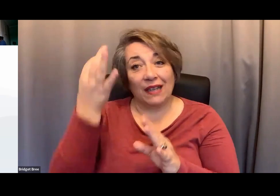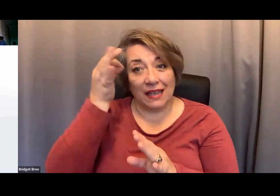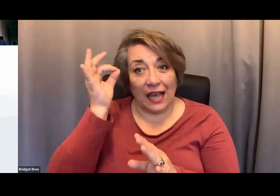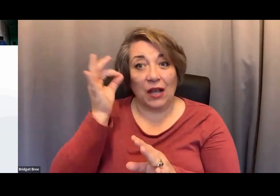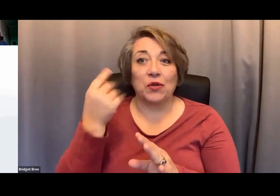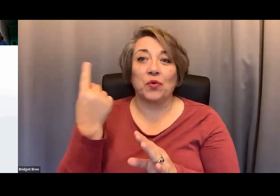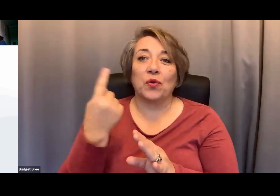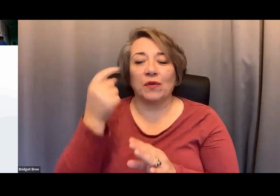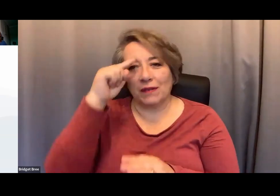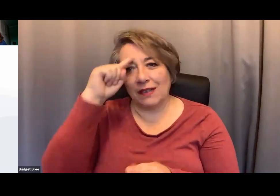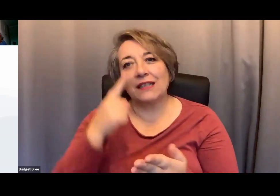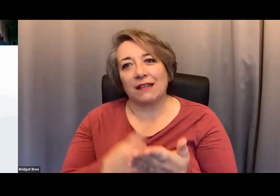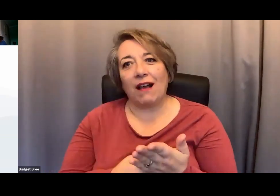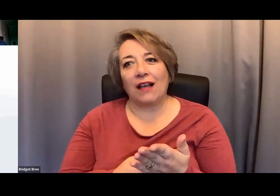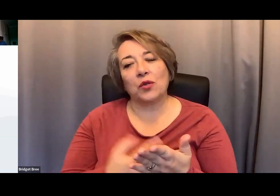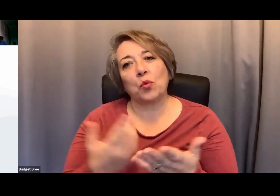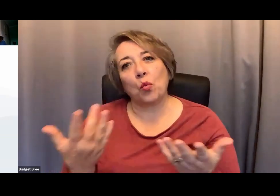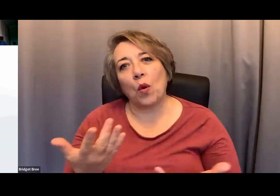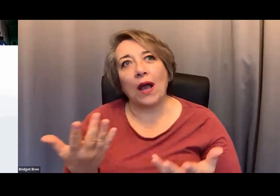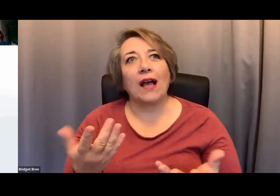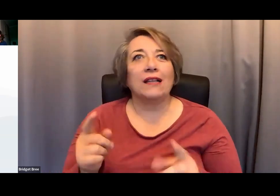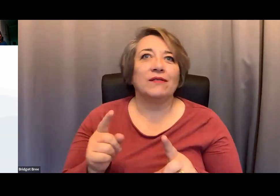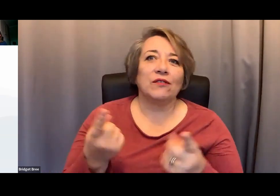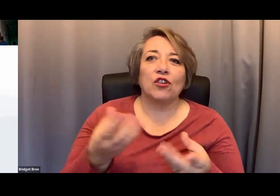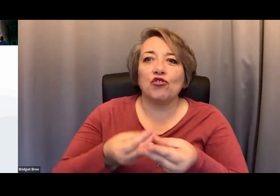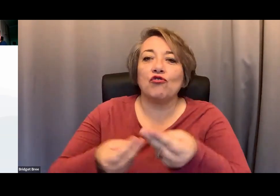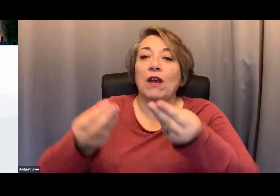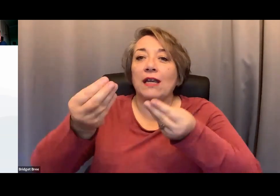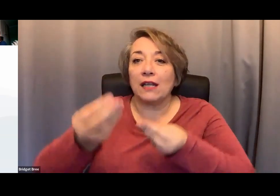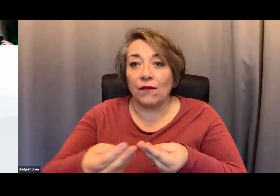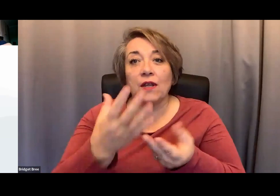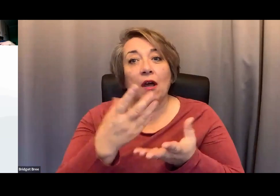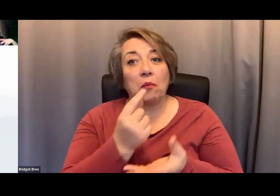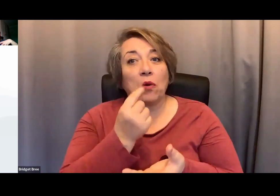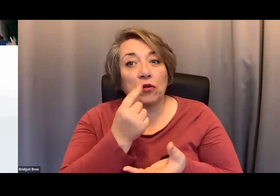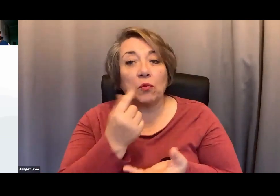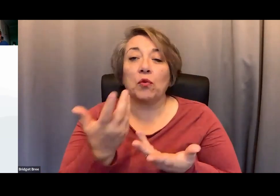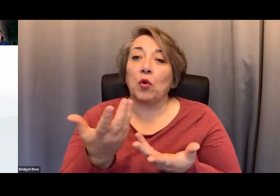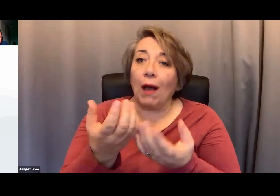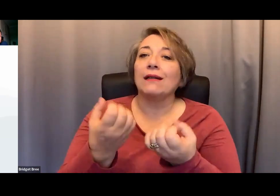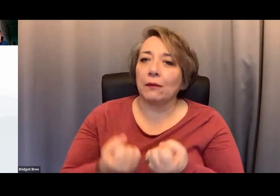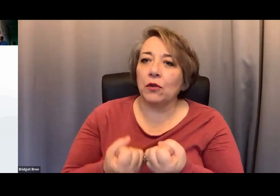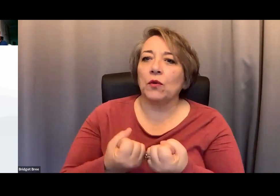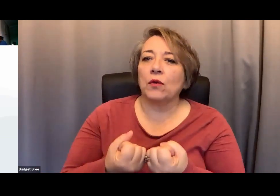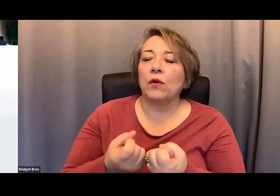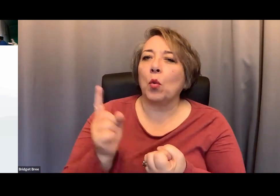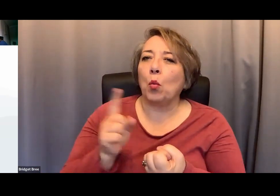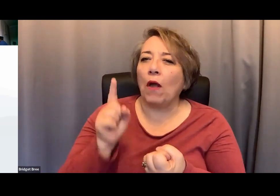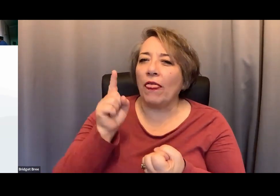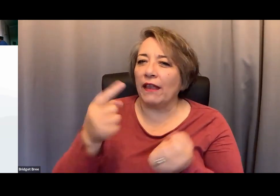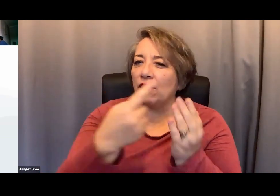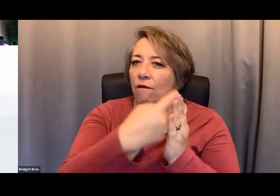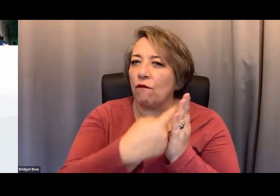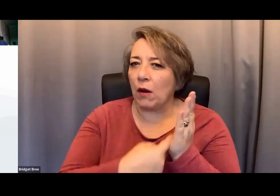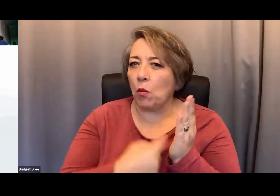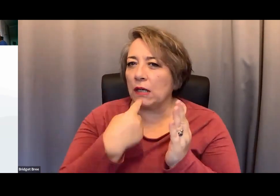to decide where certain trade-offs might be acceptable or unavoidable, what this framework does is highlight